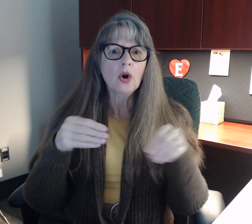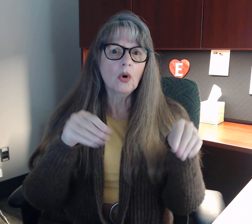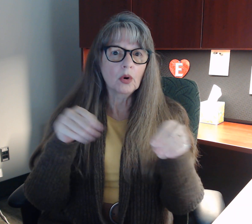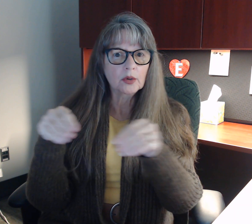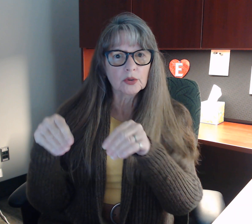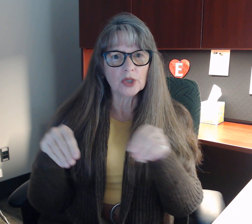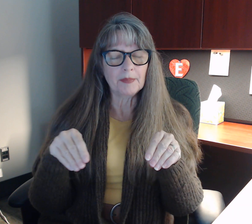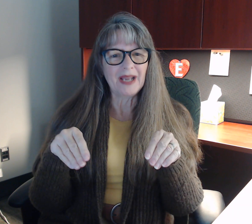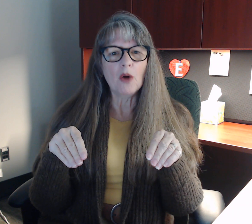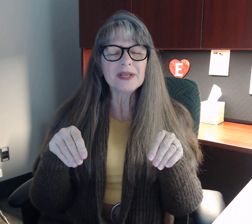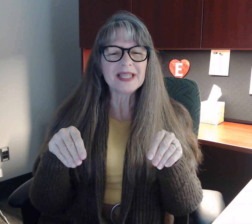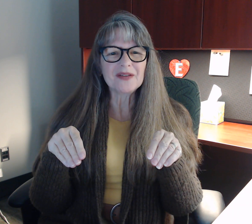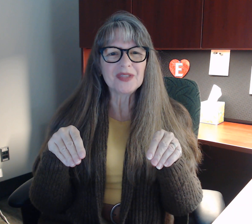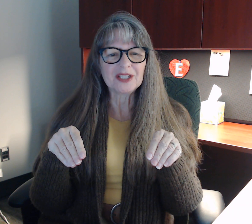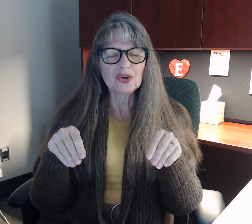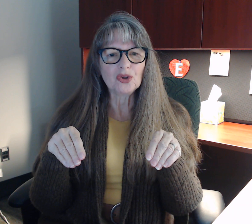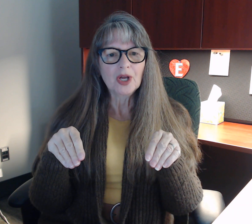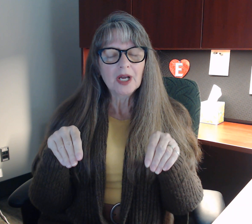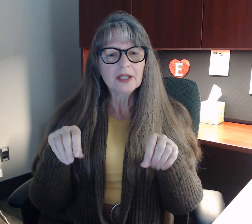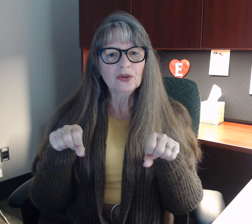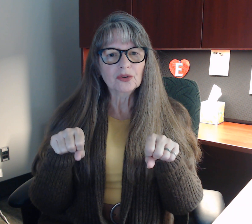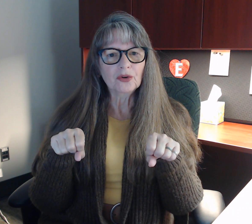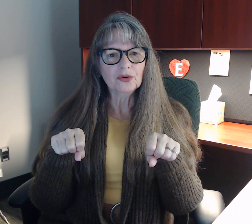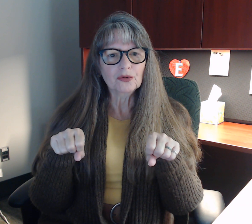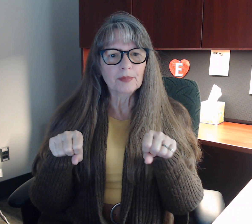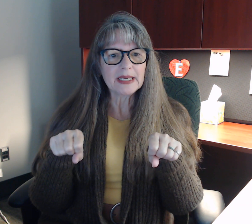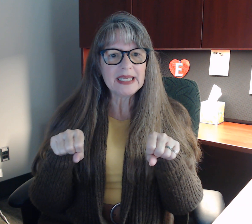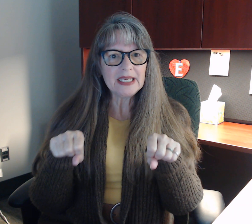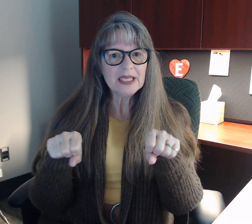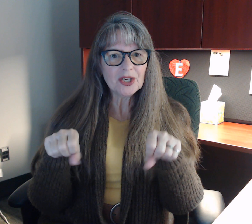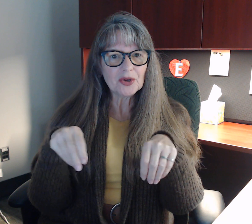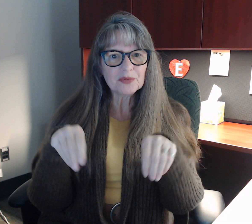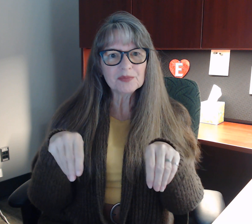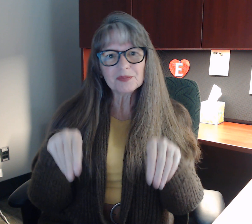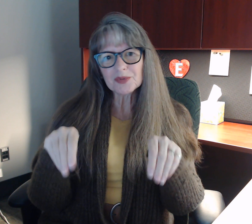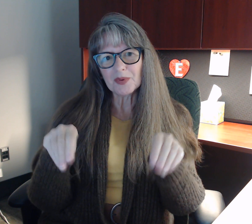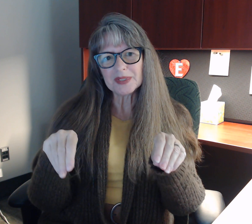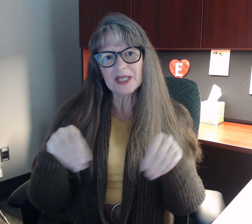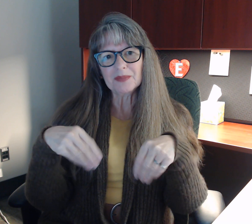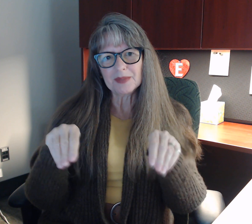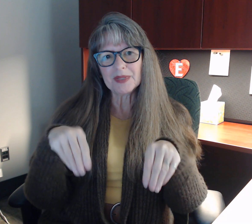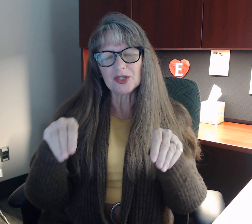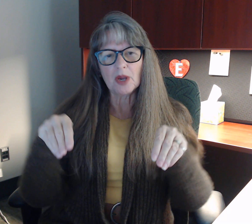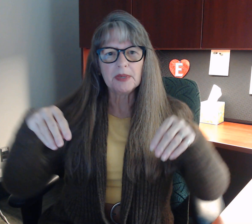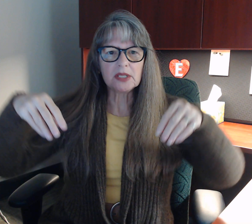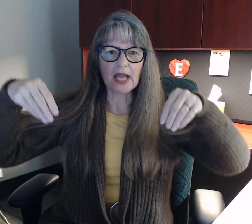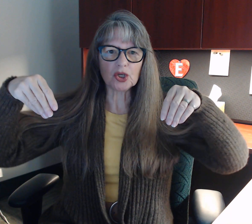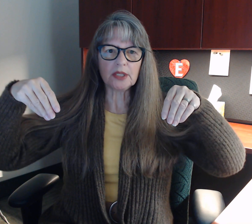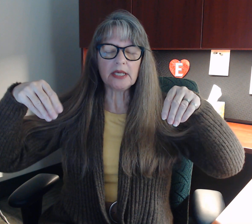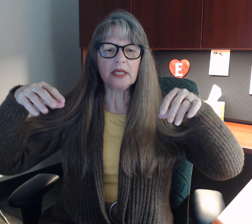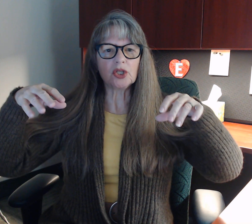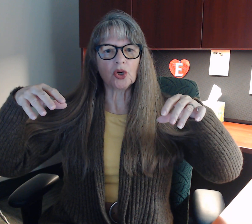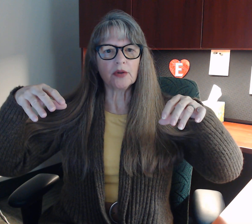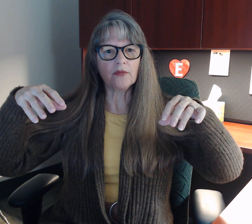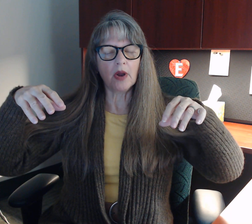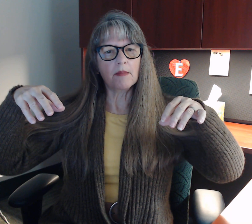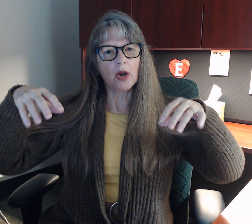or you're shopping. Always think of the little, your buggy, so always think that shop. But it's actually started from a